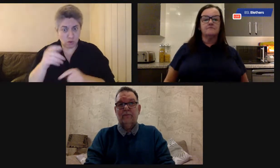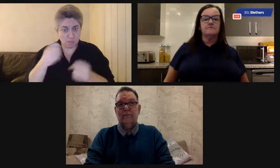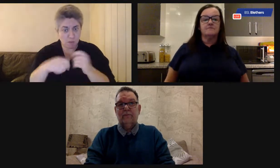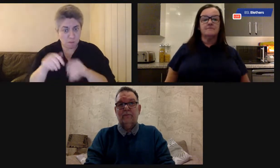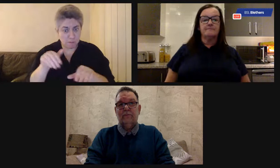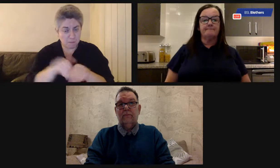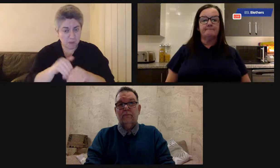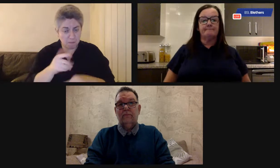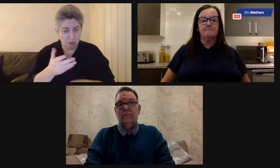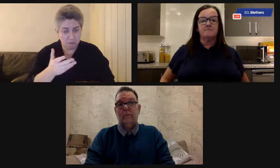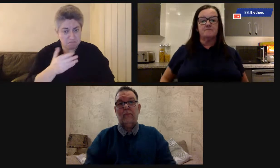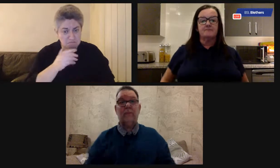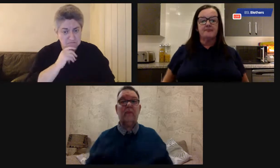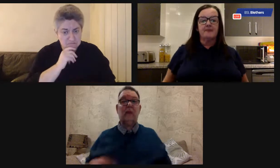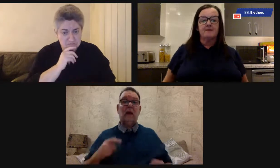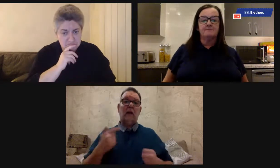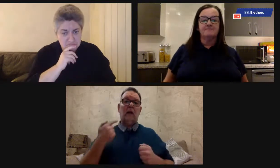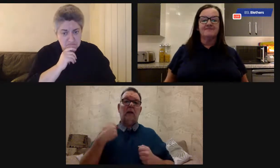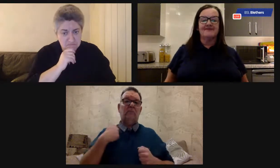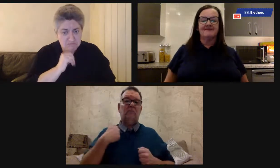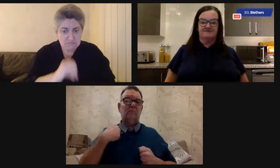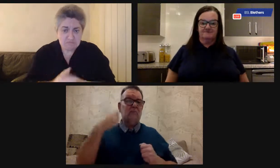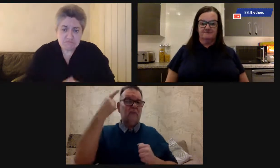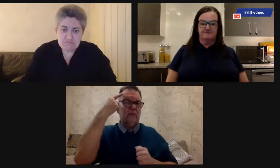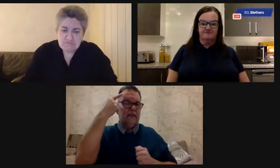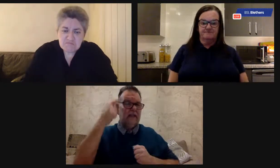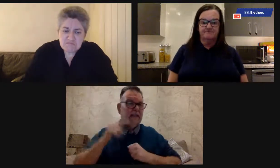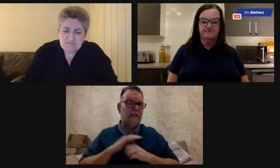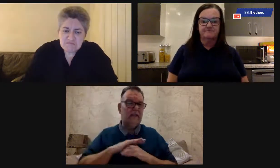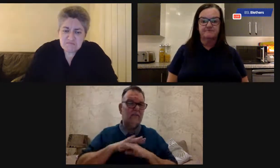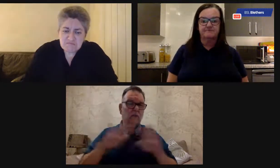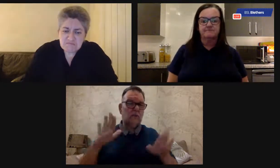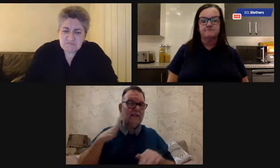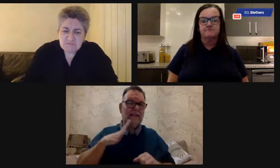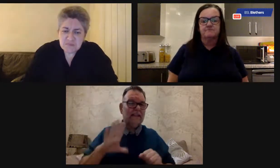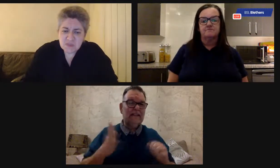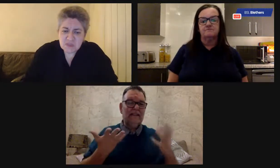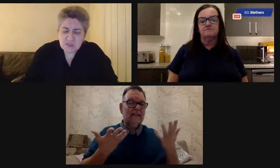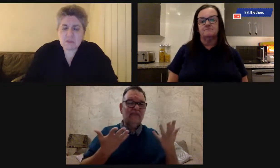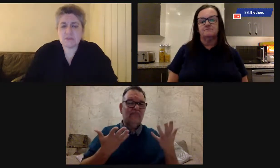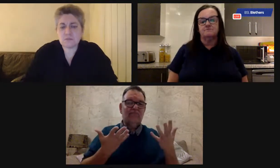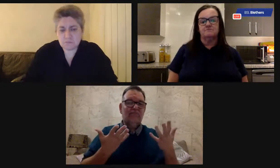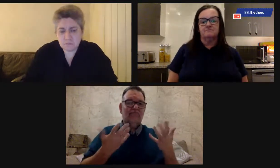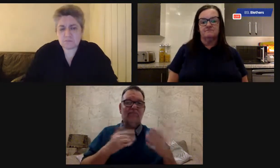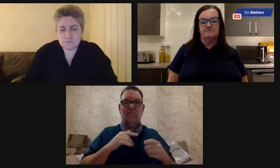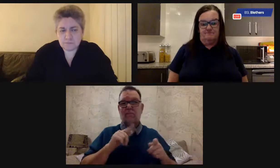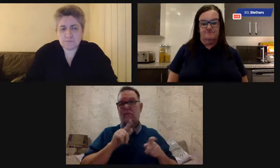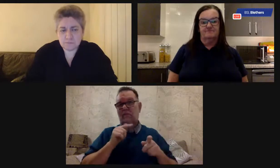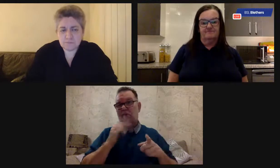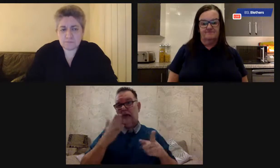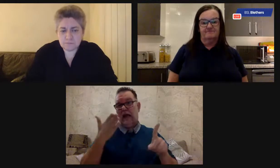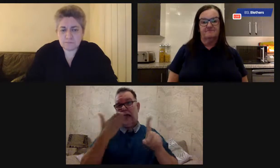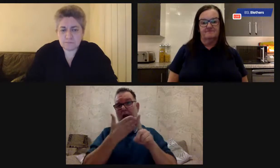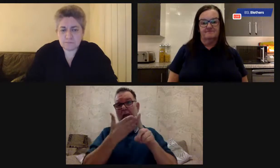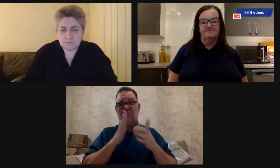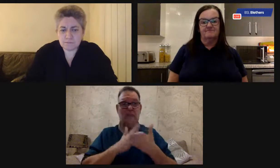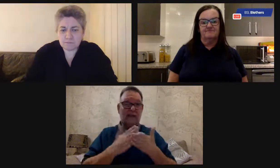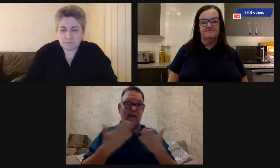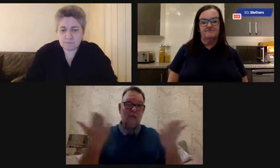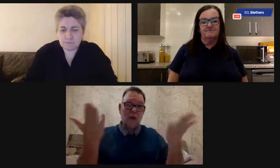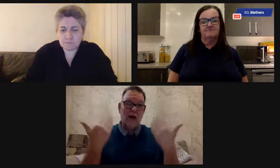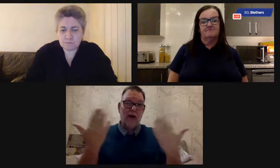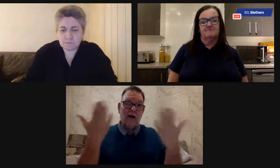You don't have to be a member, but you can come on your holidays with us if you want. Are you thinking about maybe